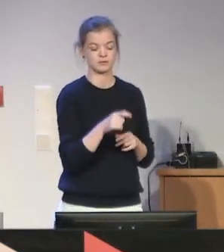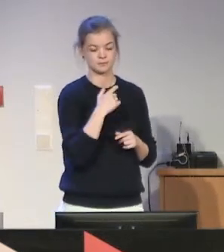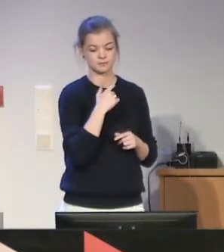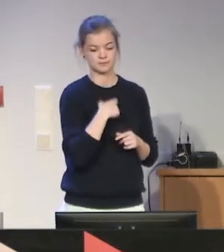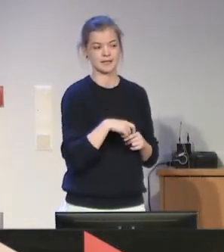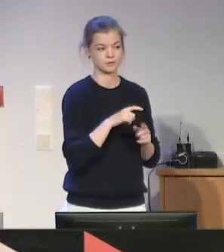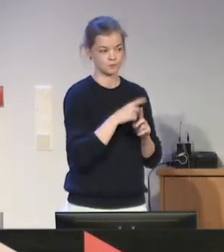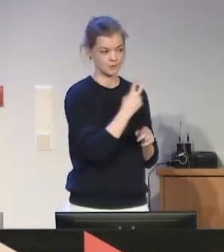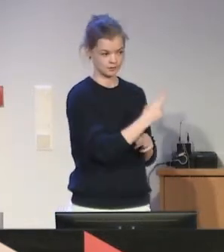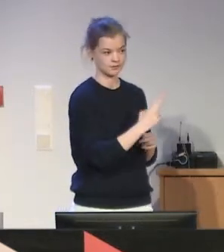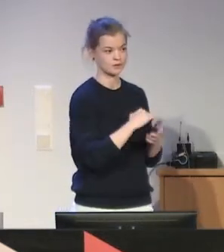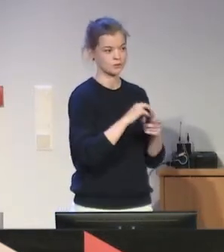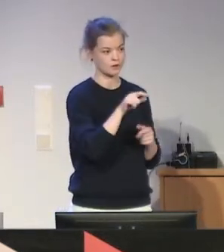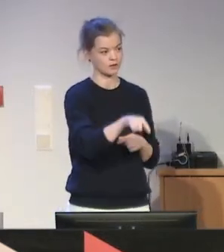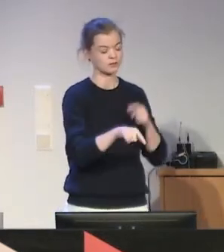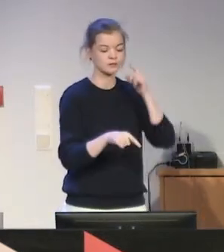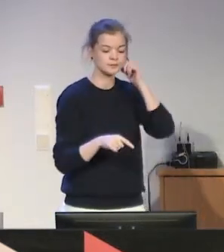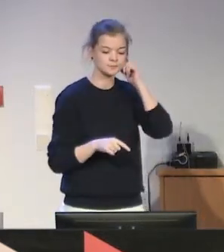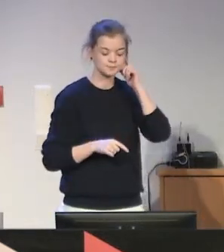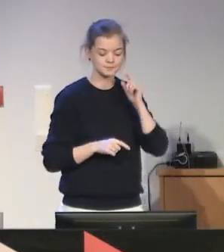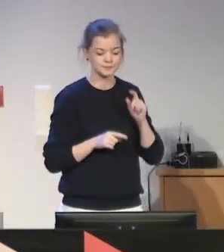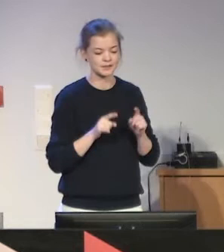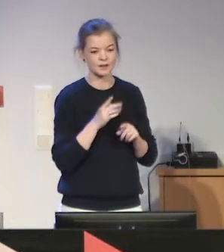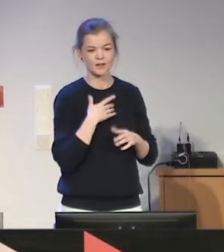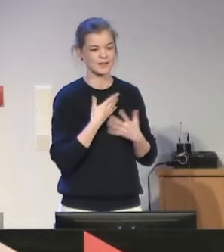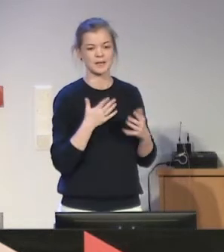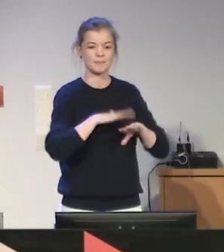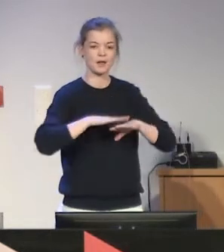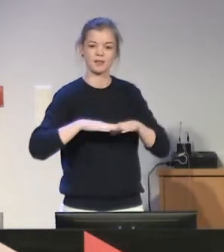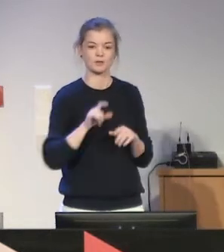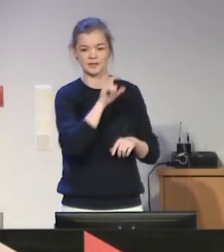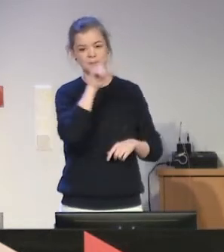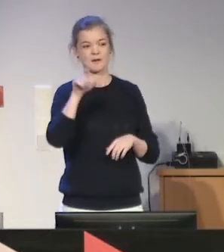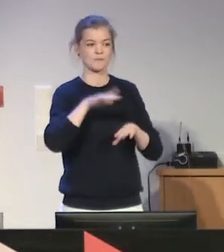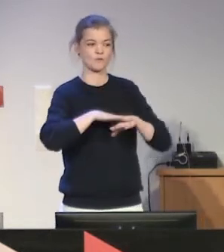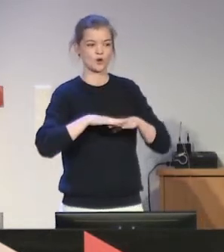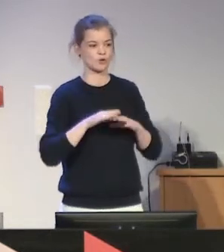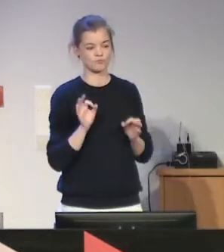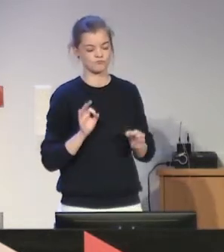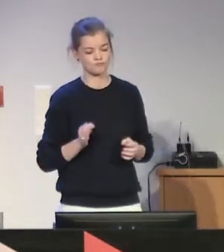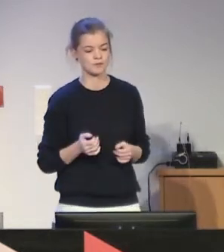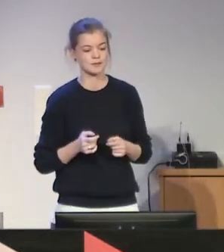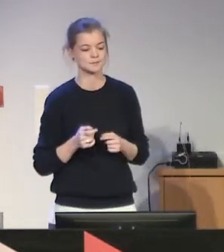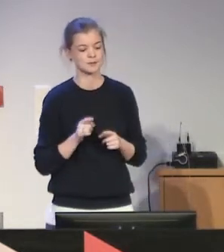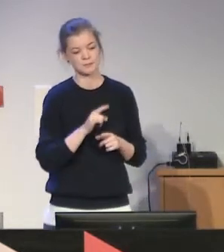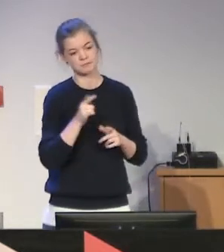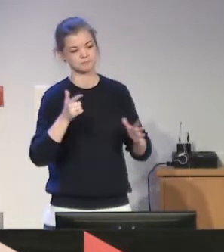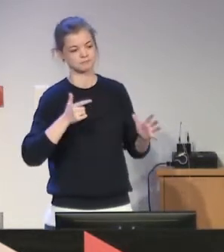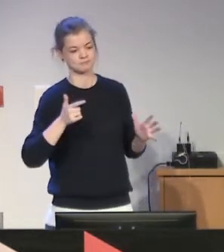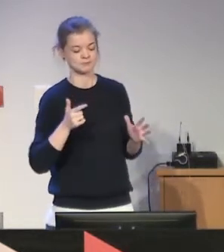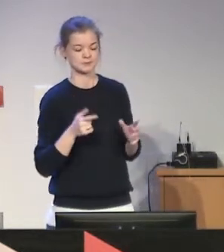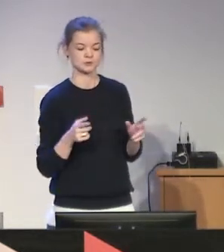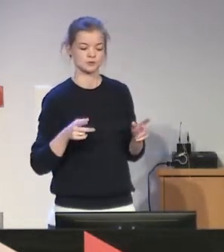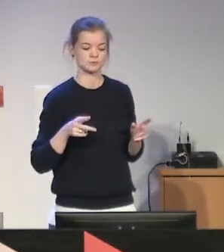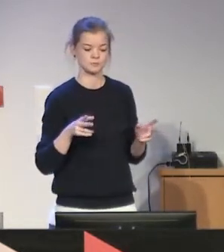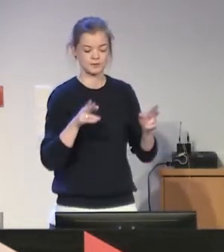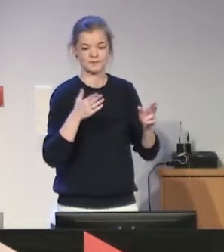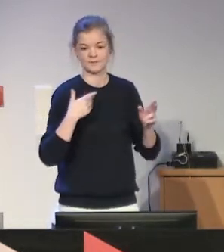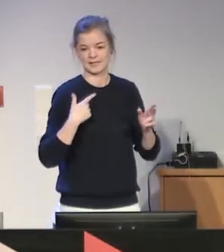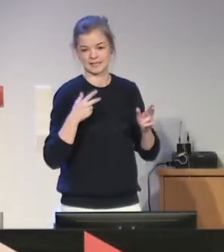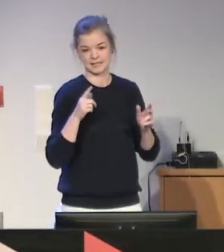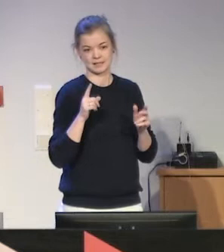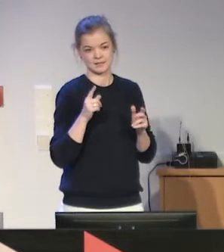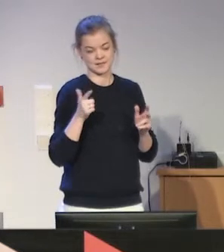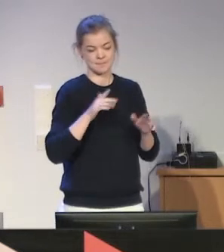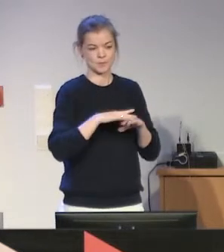film a normal meeting with him, where we were just me and him. I didn't plan anything. I didn't have any theme or any activities. I was just